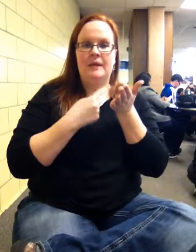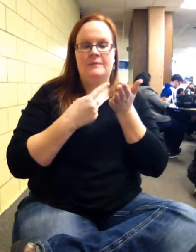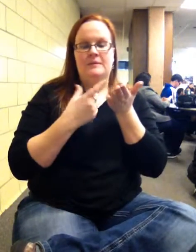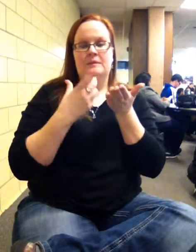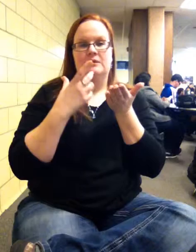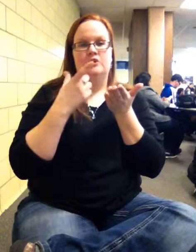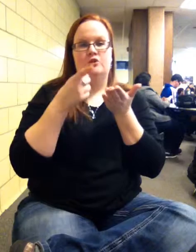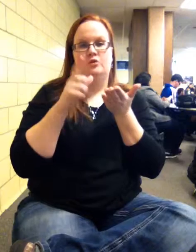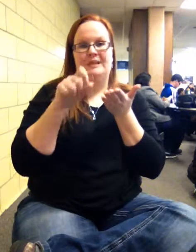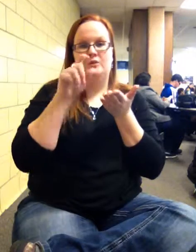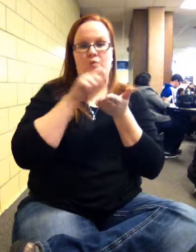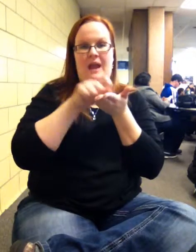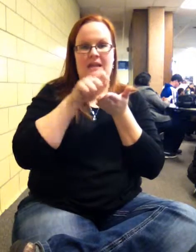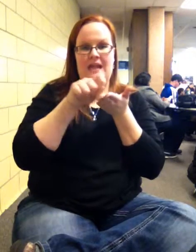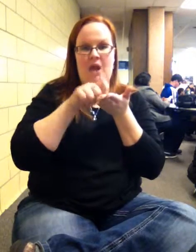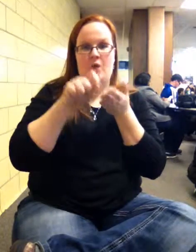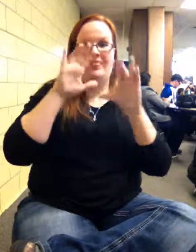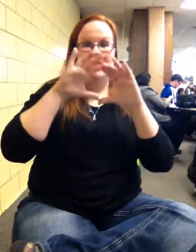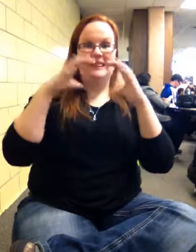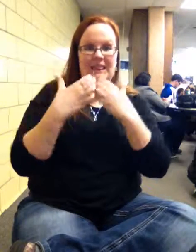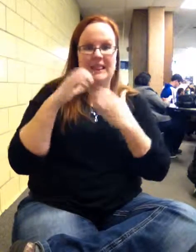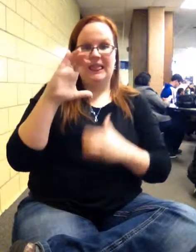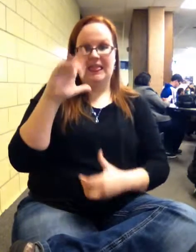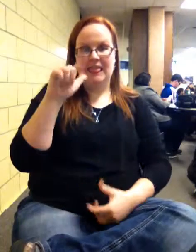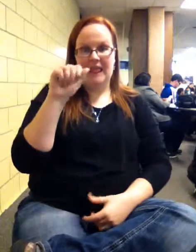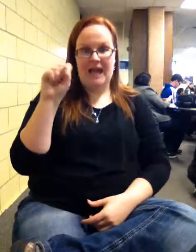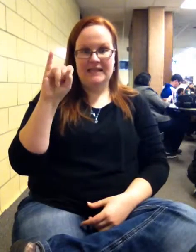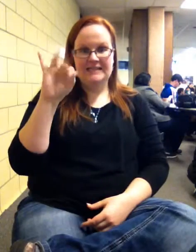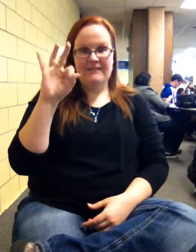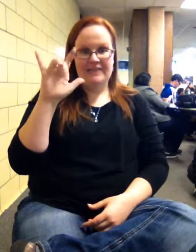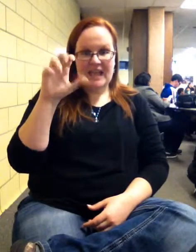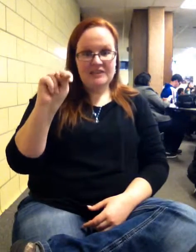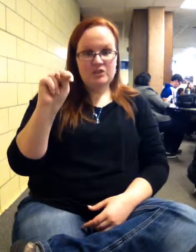knowing what the classification is, I can read the ones that are close to